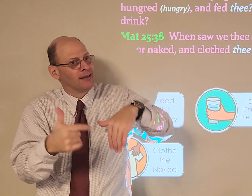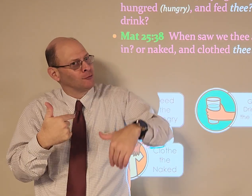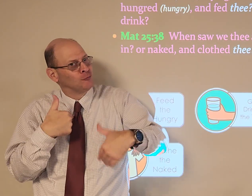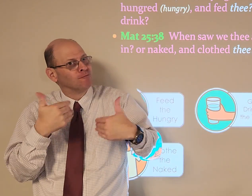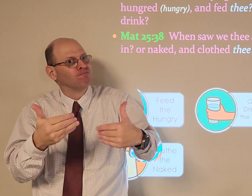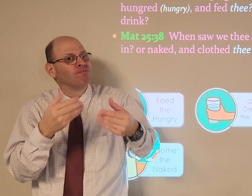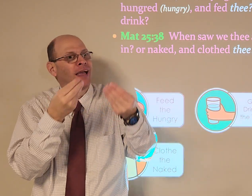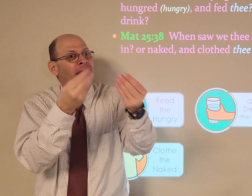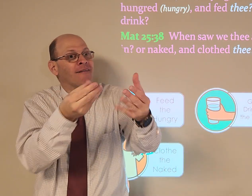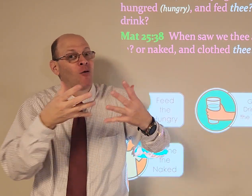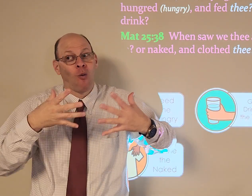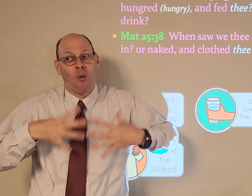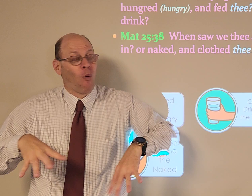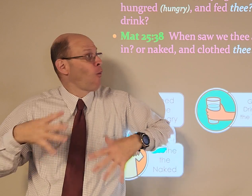or naked and clothed thee?